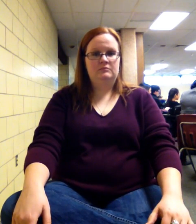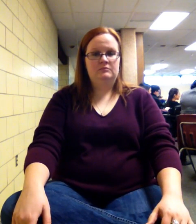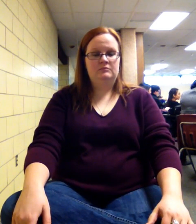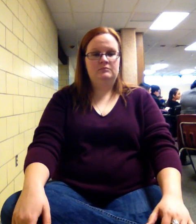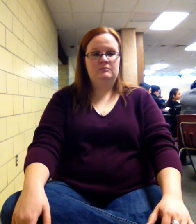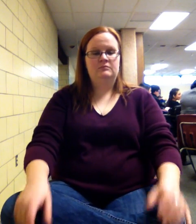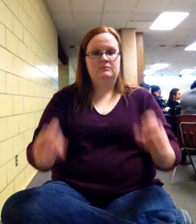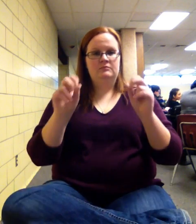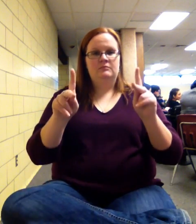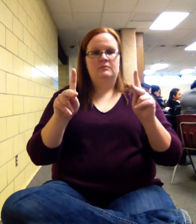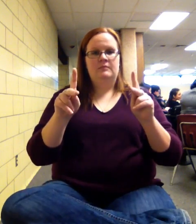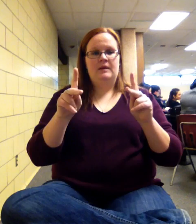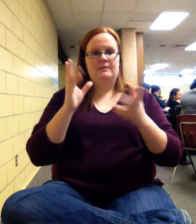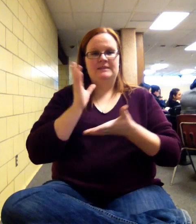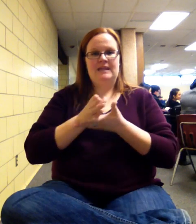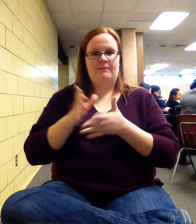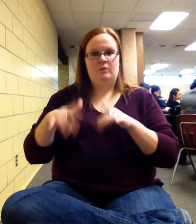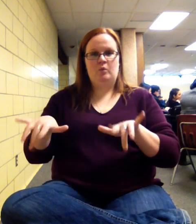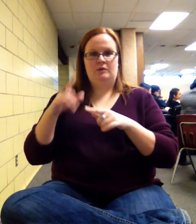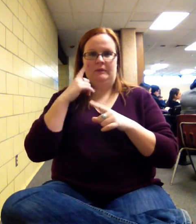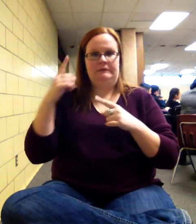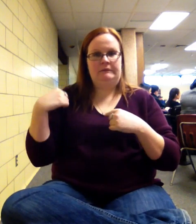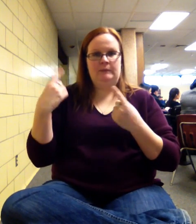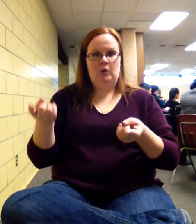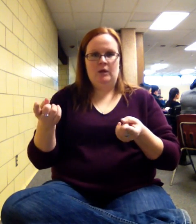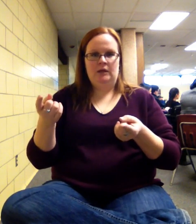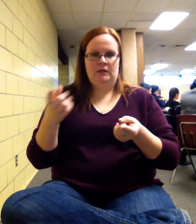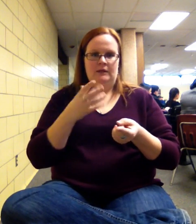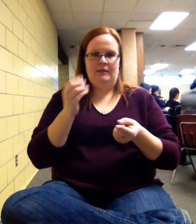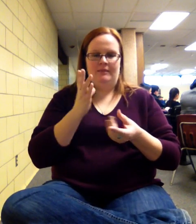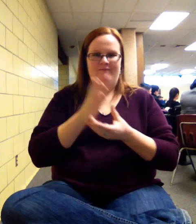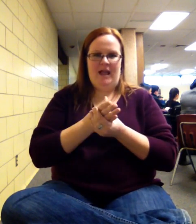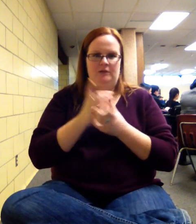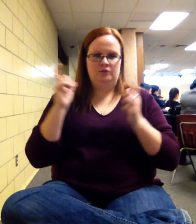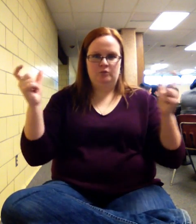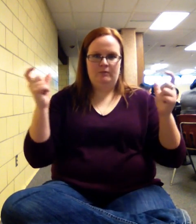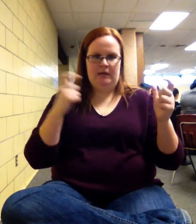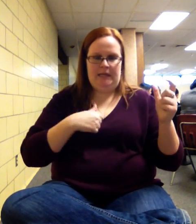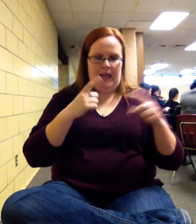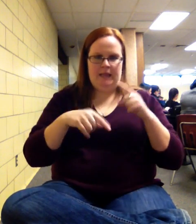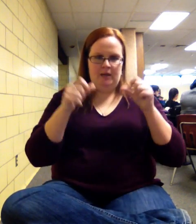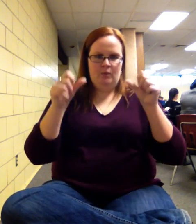Okay, let me shut off the recording because it's been going for quite a while and the file gets too big for me to post it otherwise. And let me start